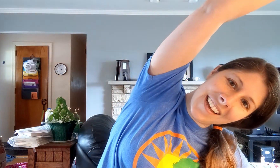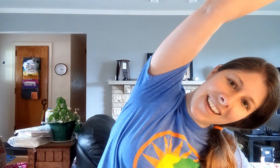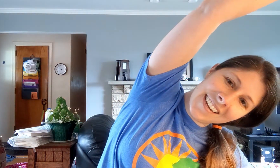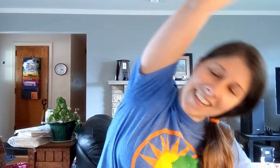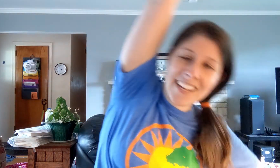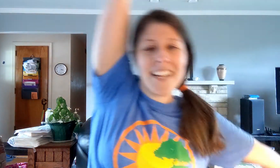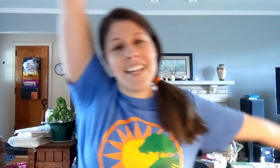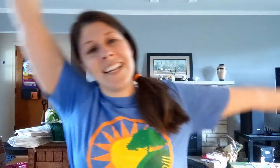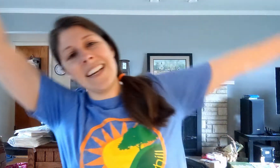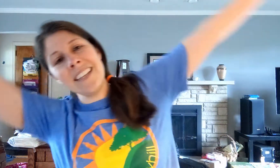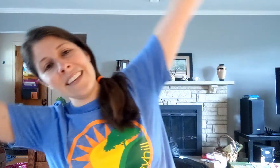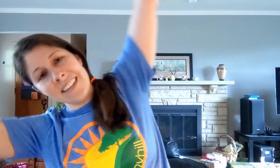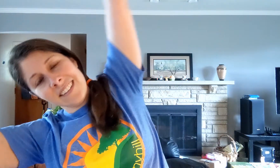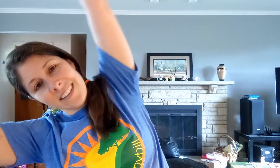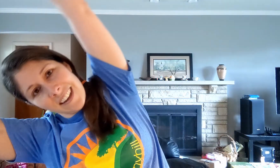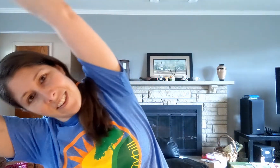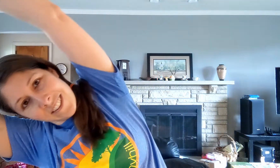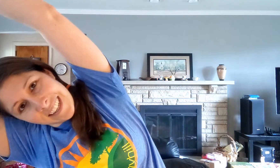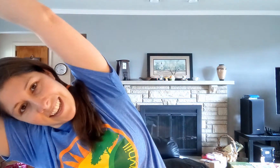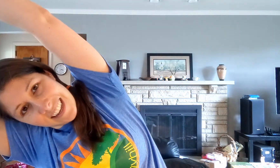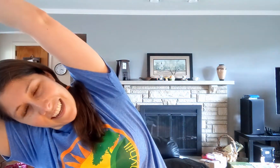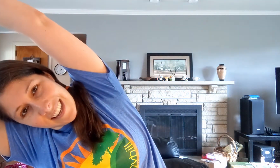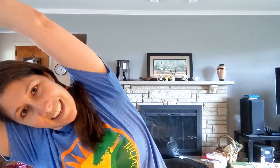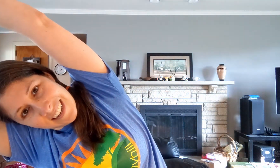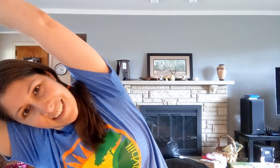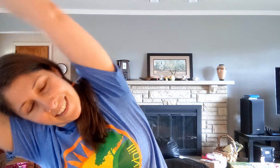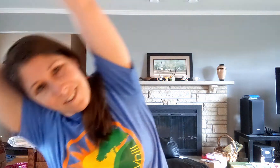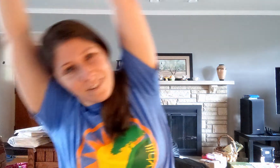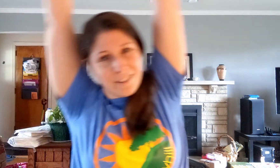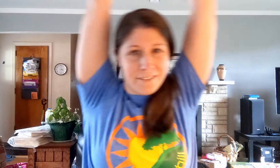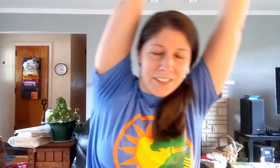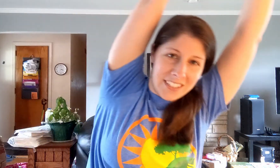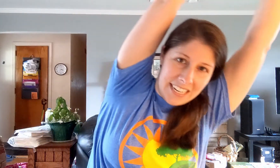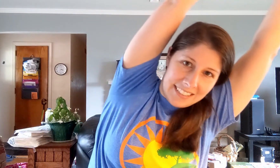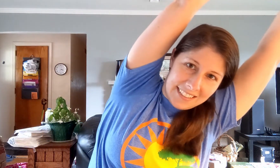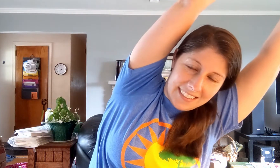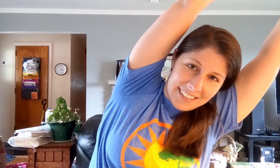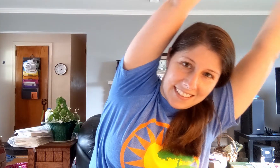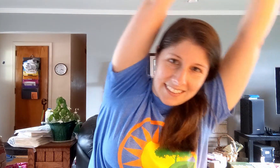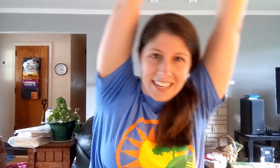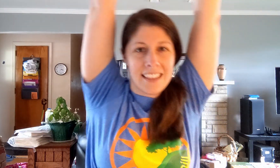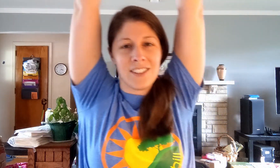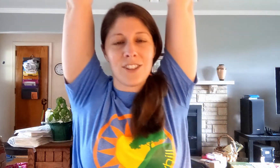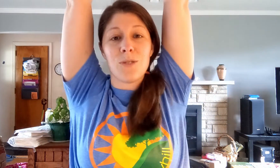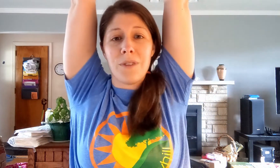side and then to the other side. Oh, it feels nice. And then stretch way